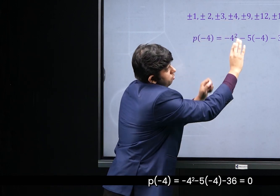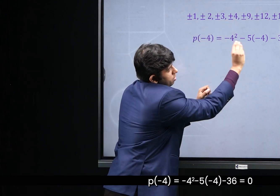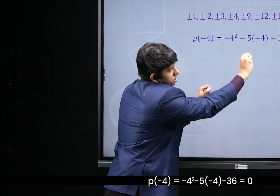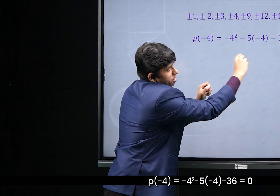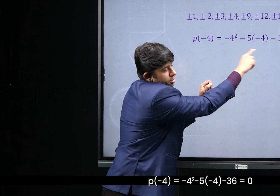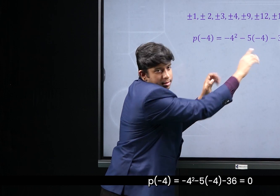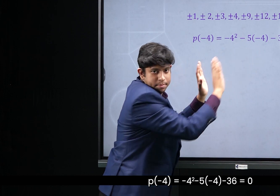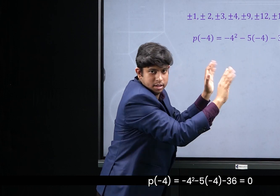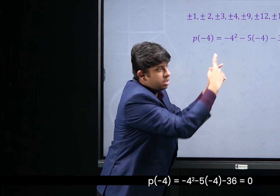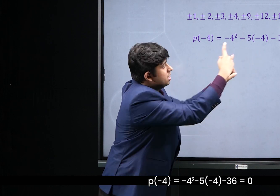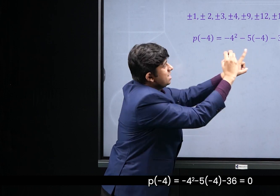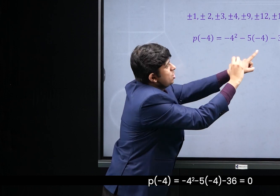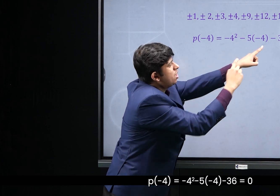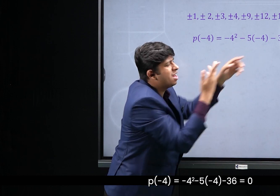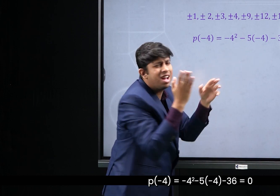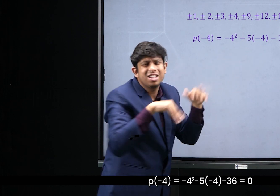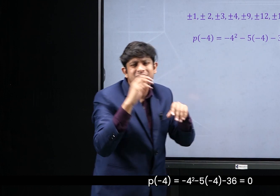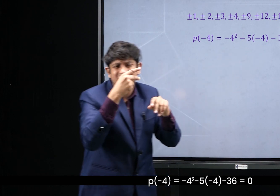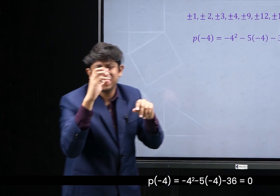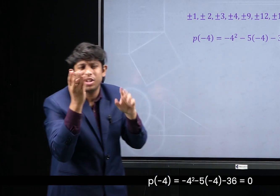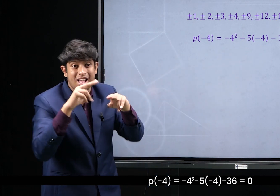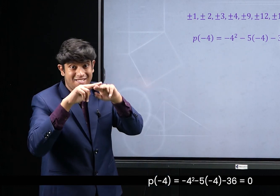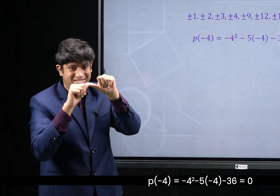4 minus 36, which is equal to 0.